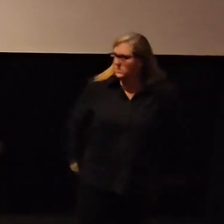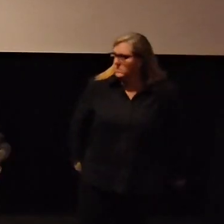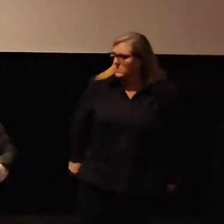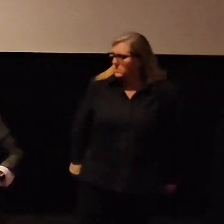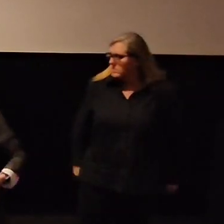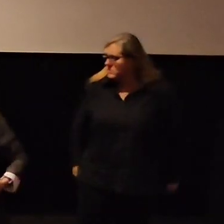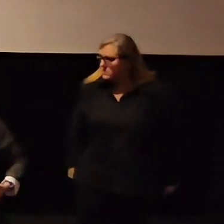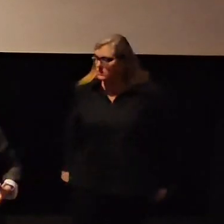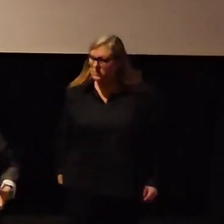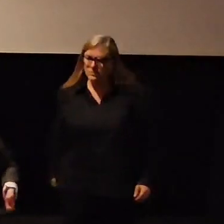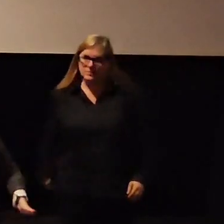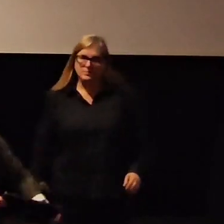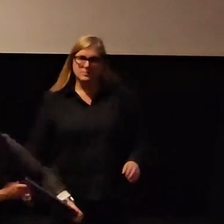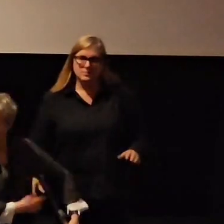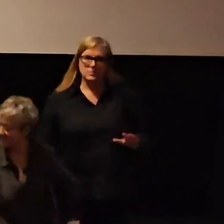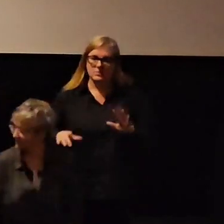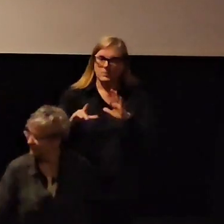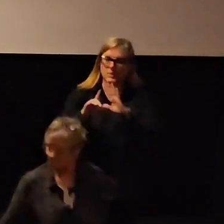Yeah, I've got my timing on.